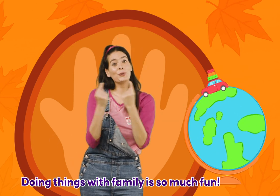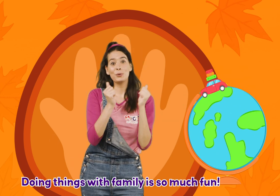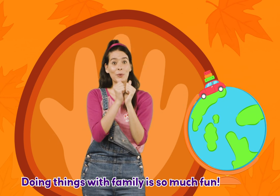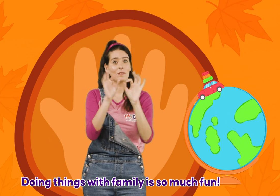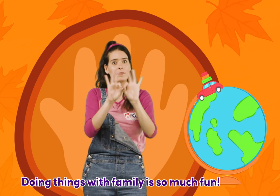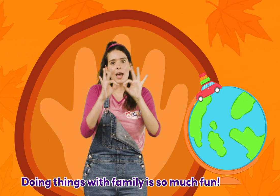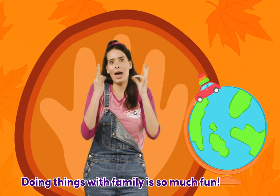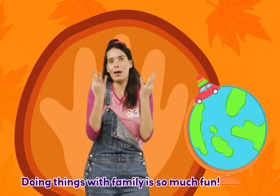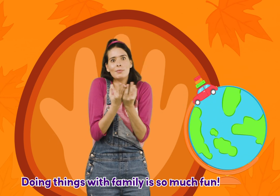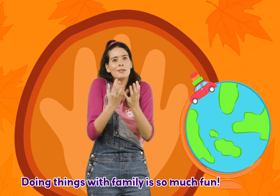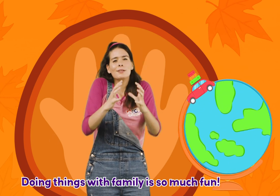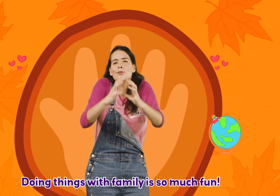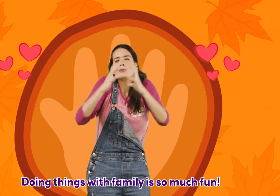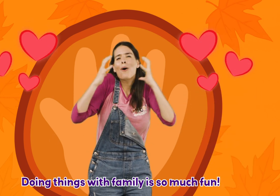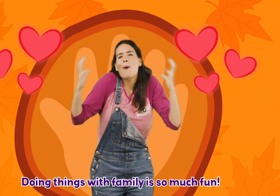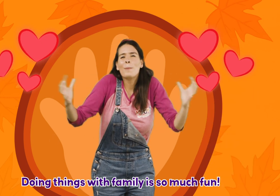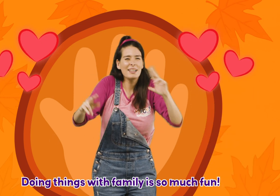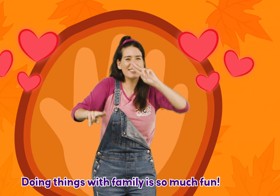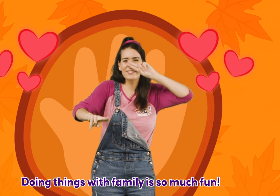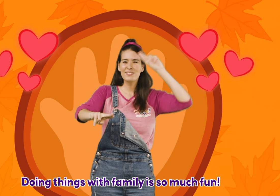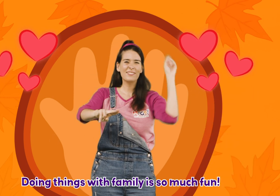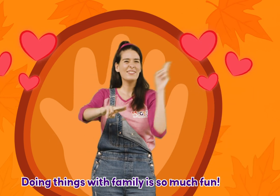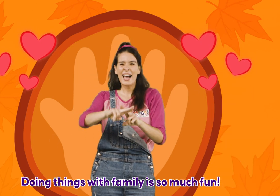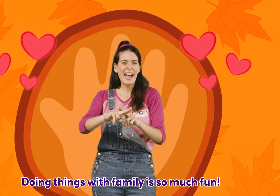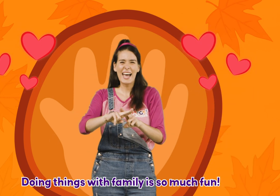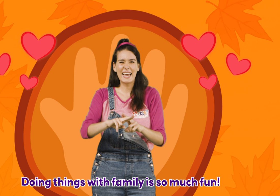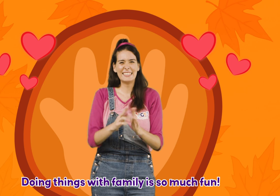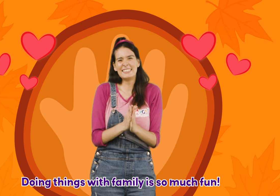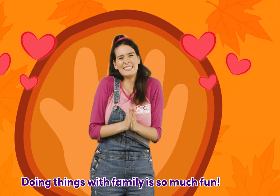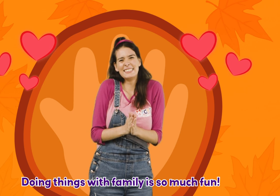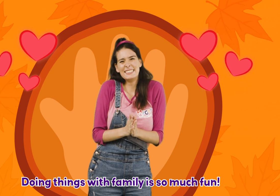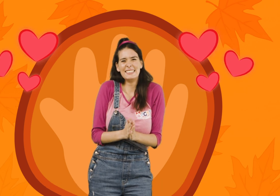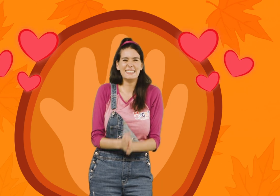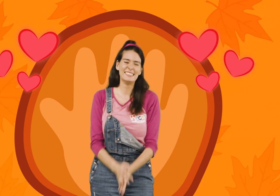Doing things with family is so much fun.